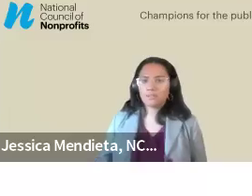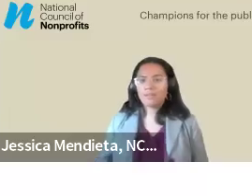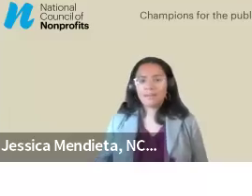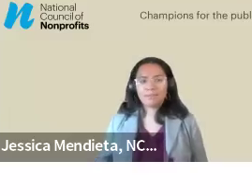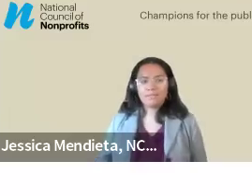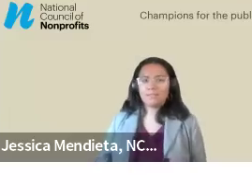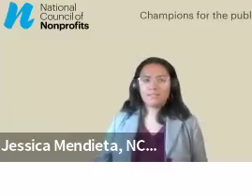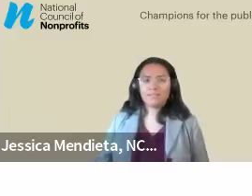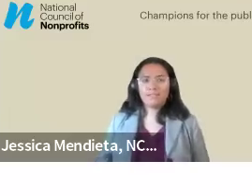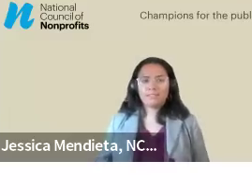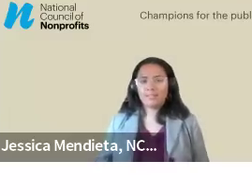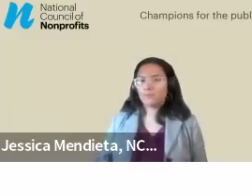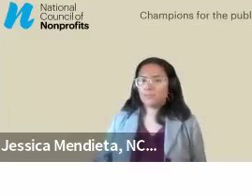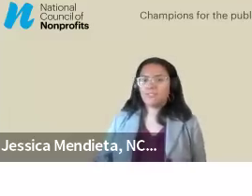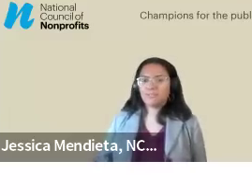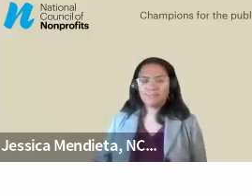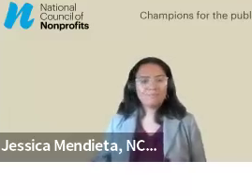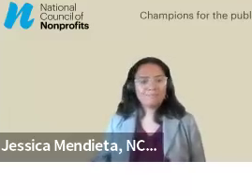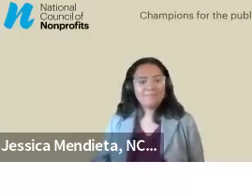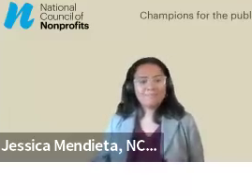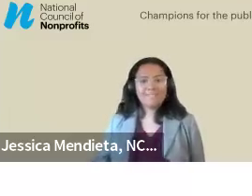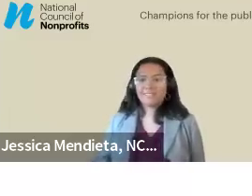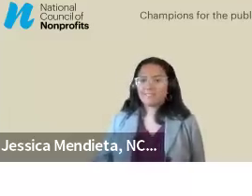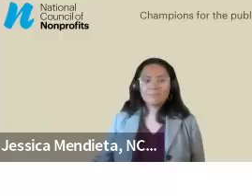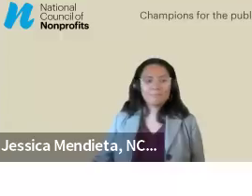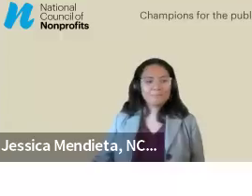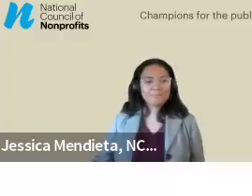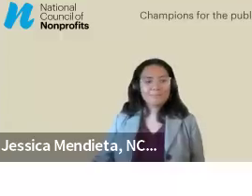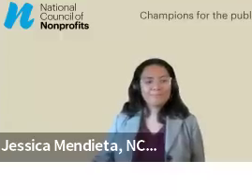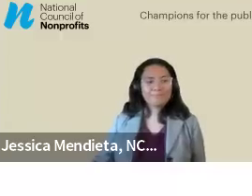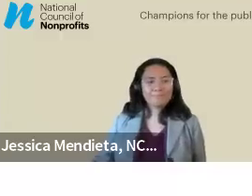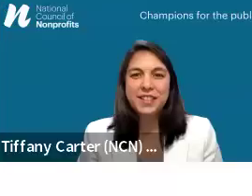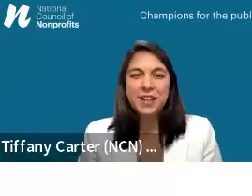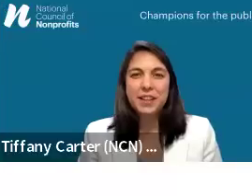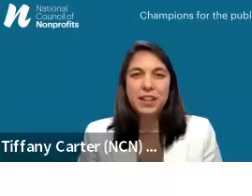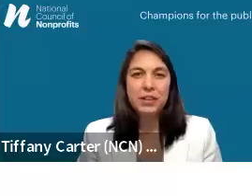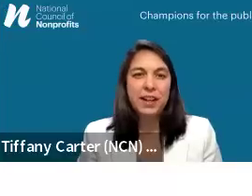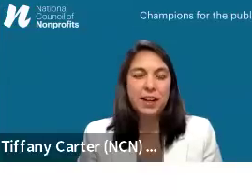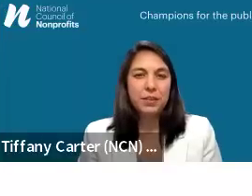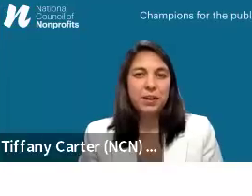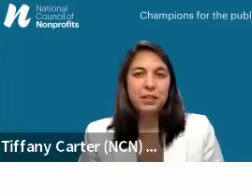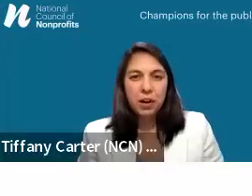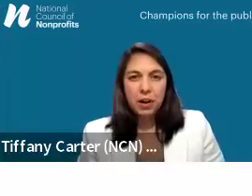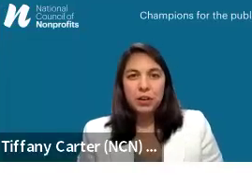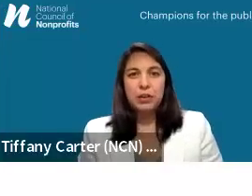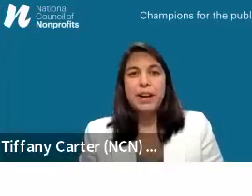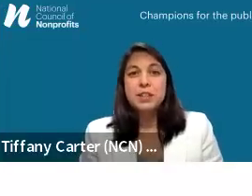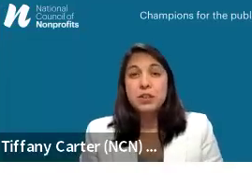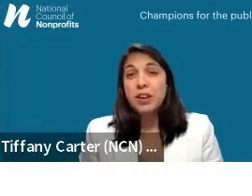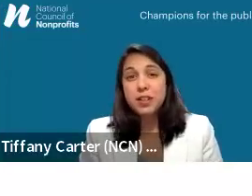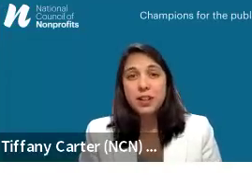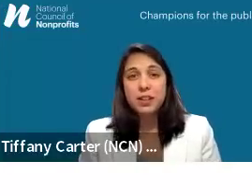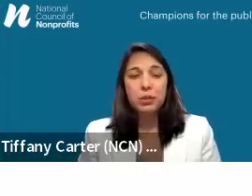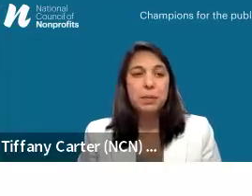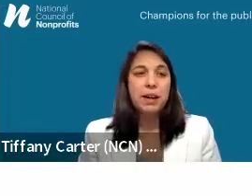to talk about the executive orders. Thanks, Tiffany. Thanks, Jessica, and thank you, Diane, for that